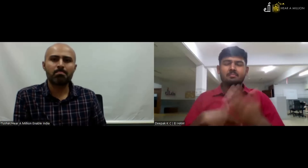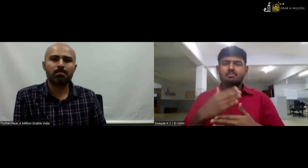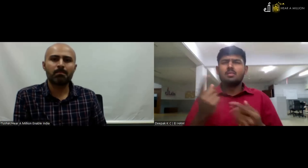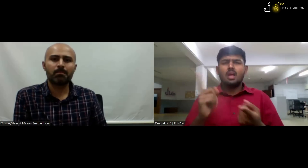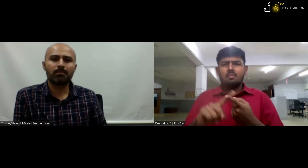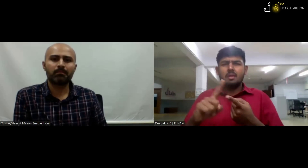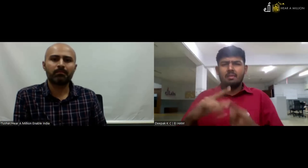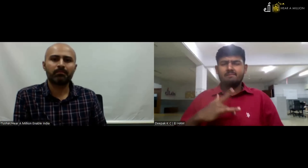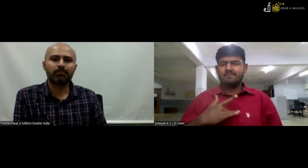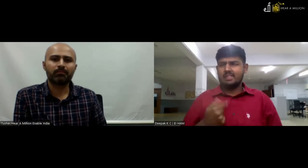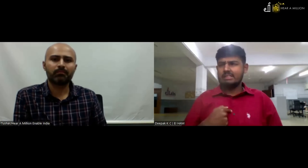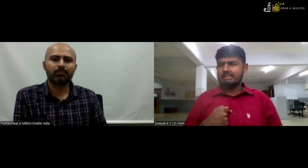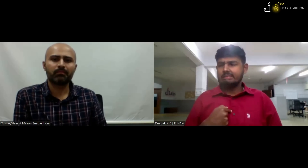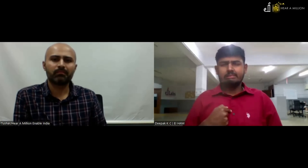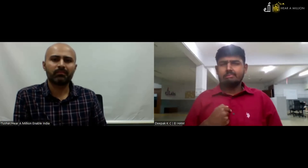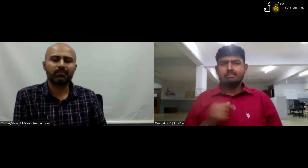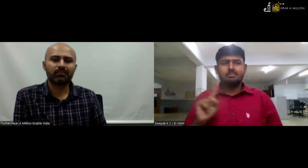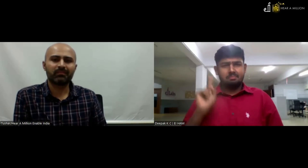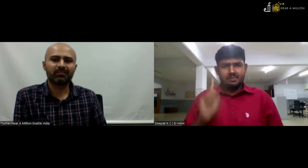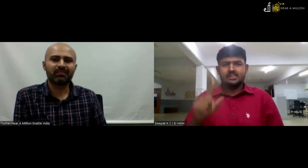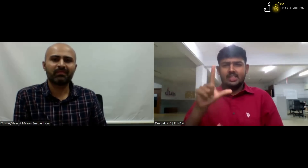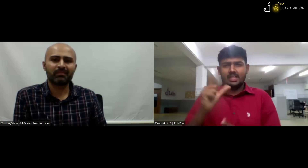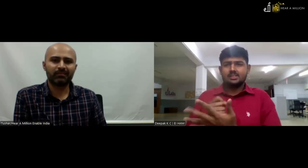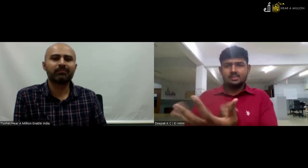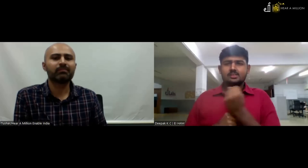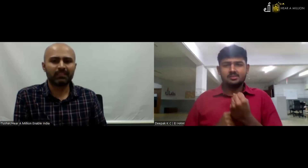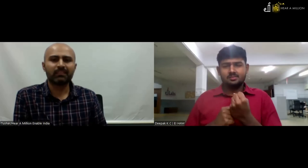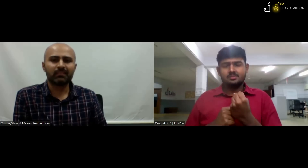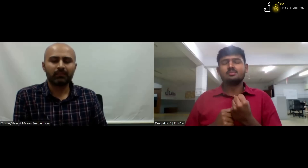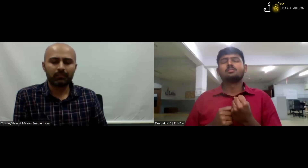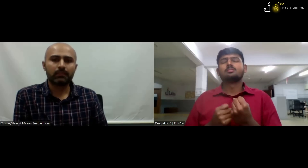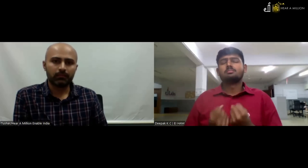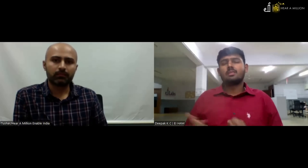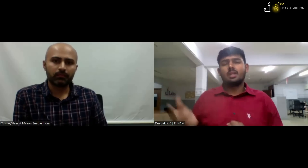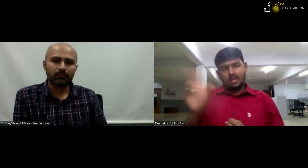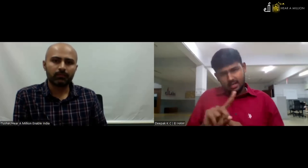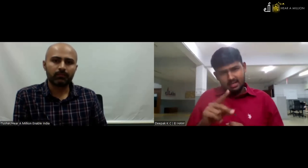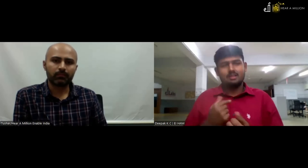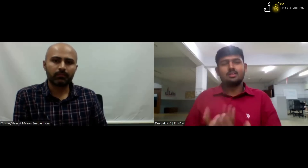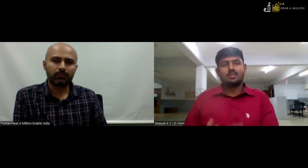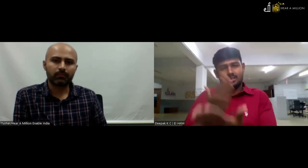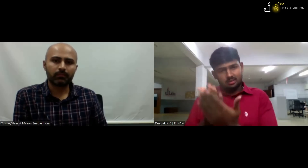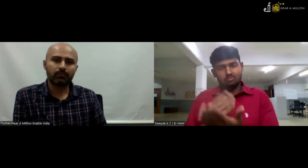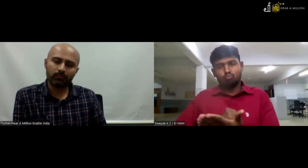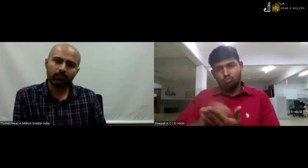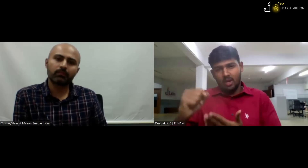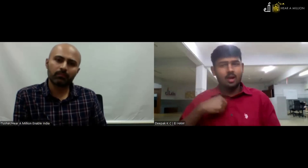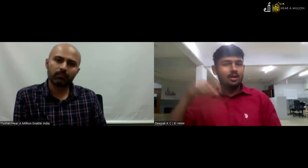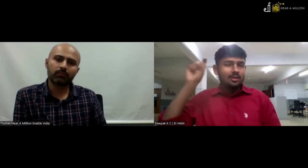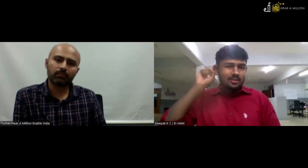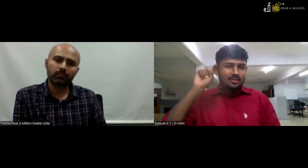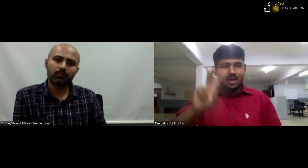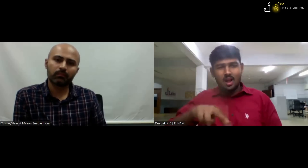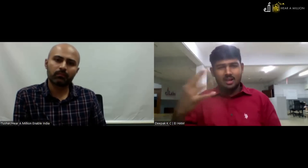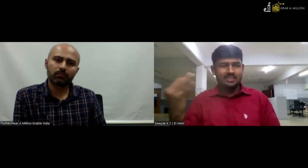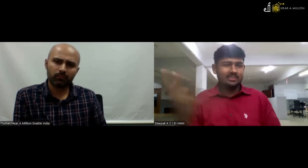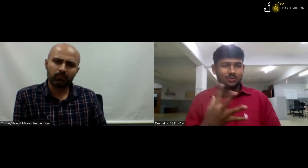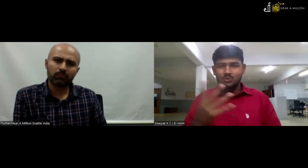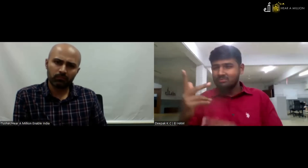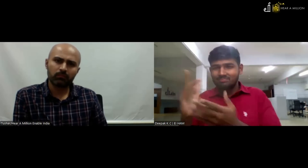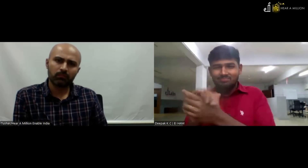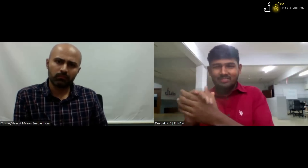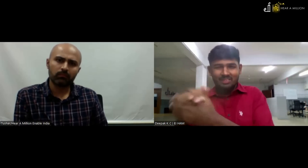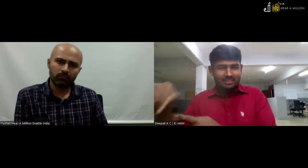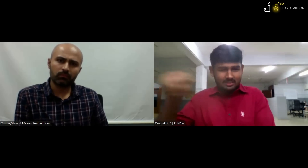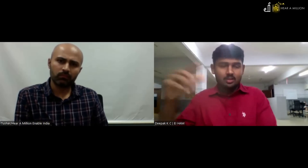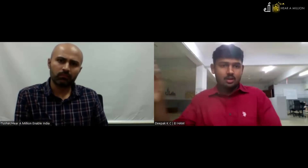decibel level issues there, which is a minimum, it's a benchmark. But anyway, I had to get my license. That was the thing, and I didn't